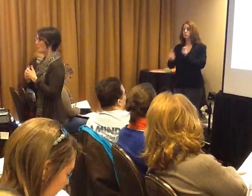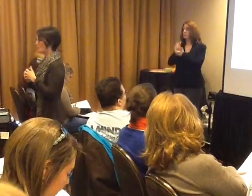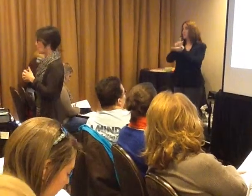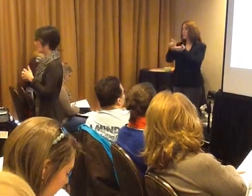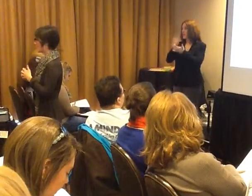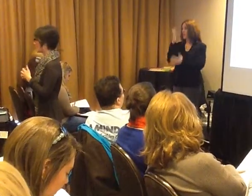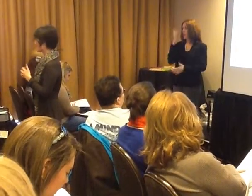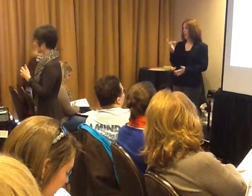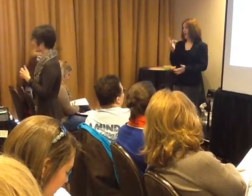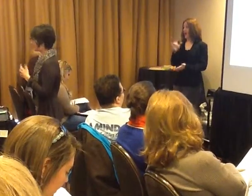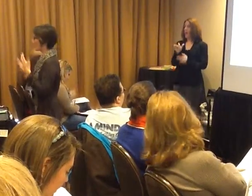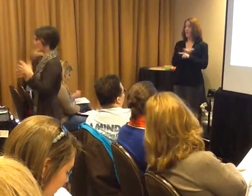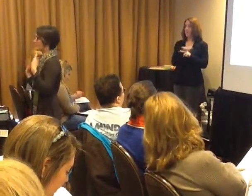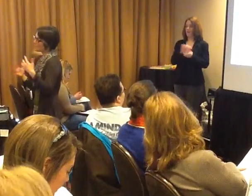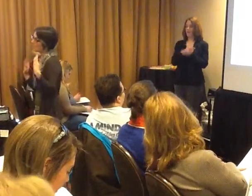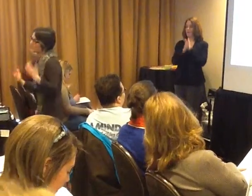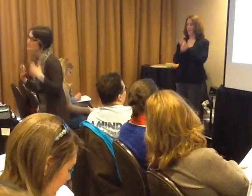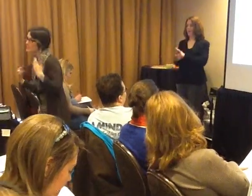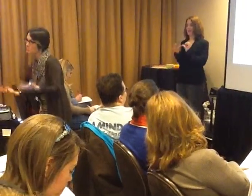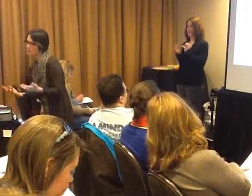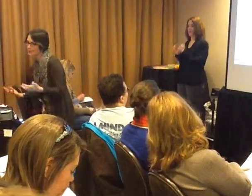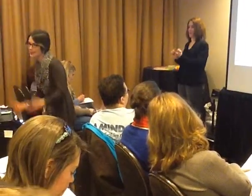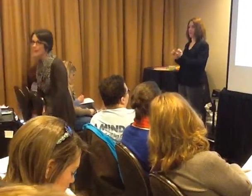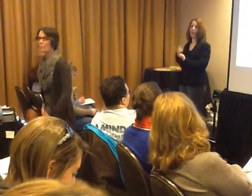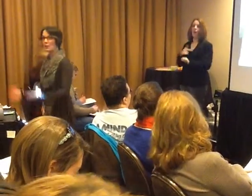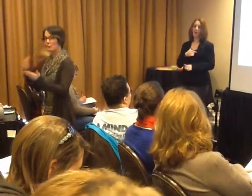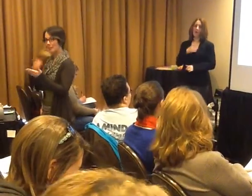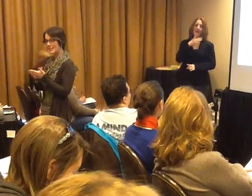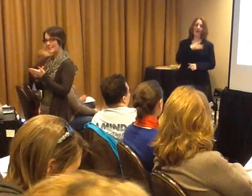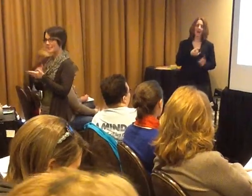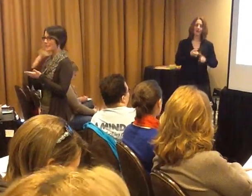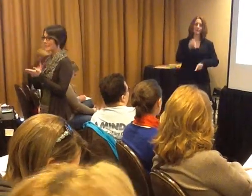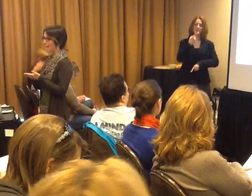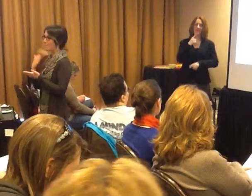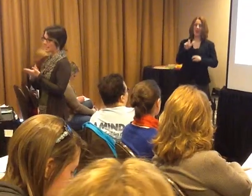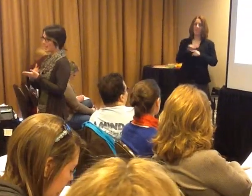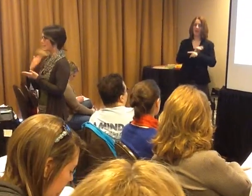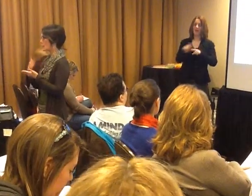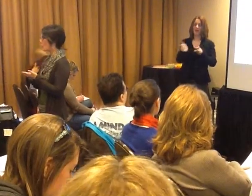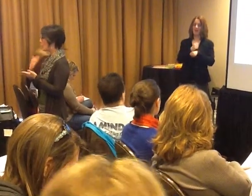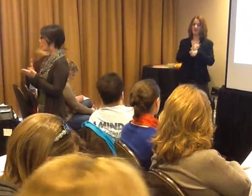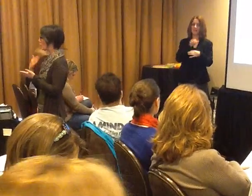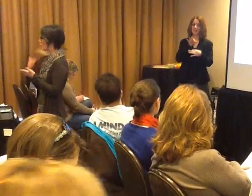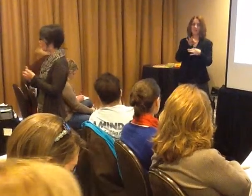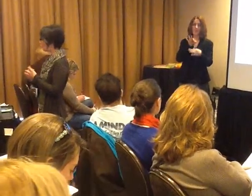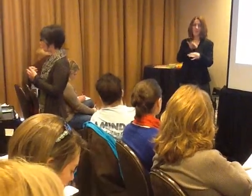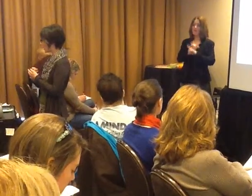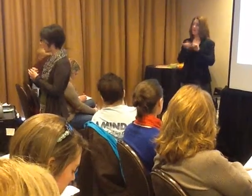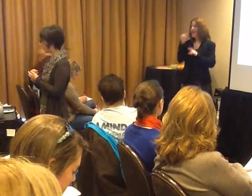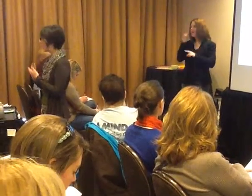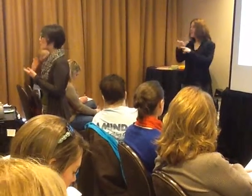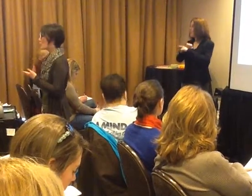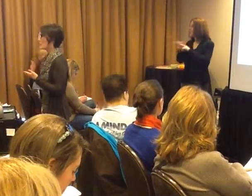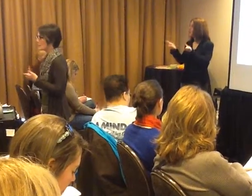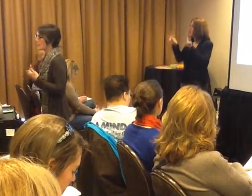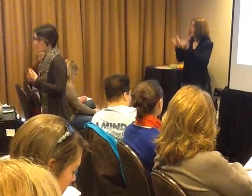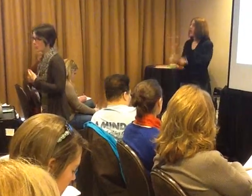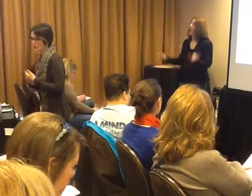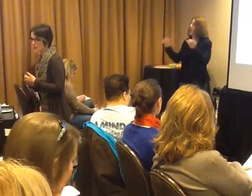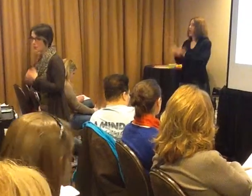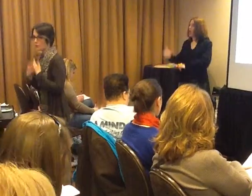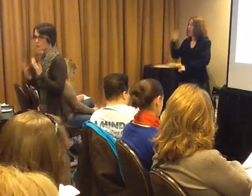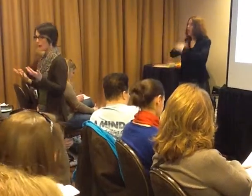makes permanent, right? We like to say practice makes perfect, but if we're practicing the same mistakes over and over and over again, practice